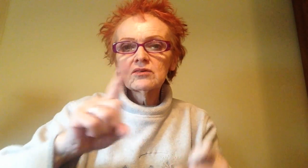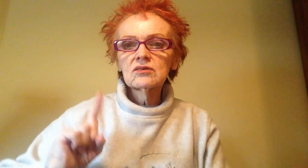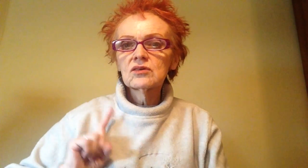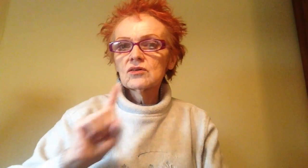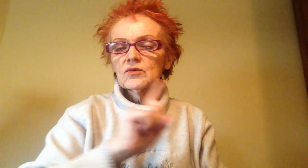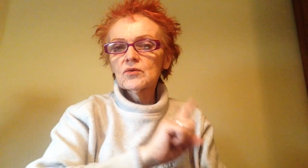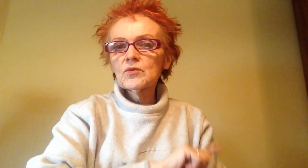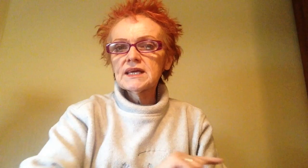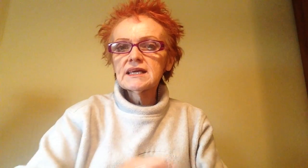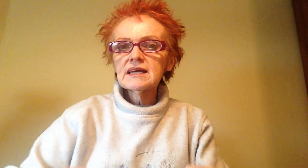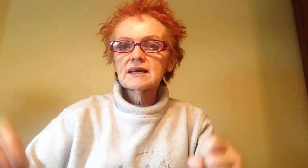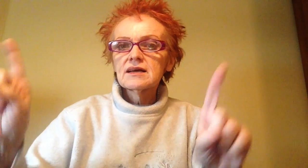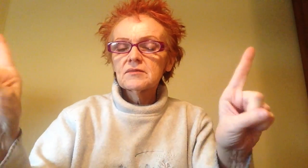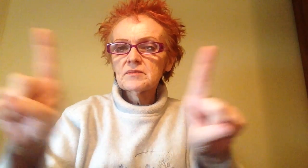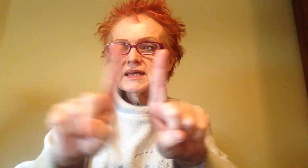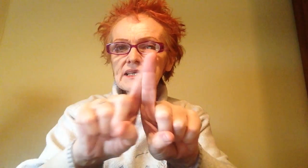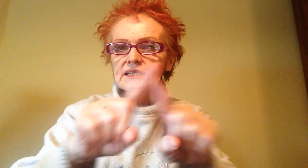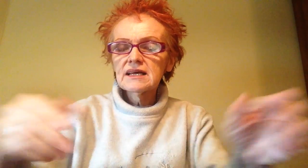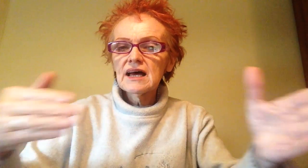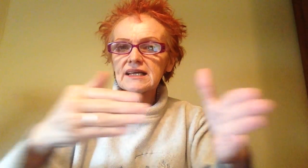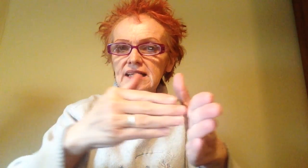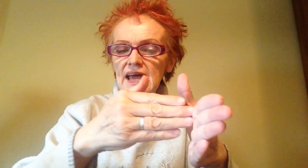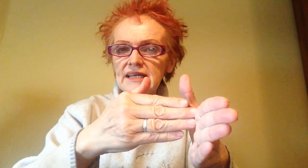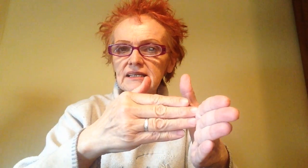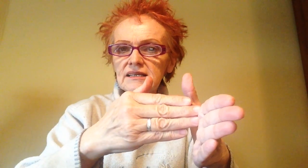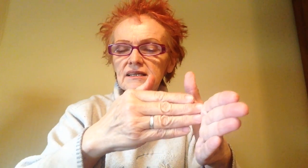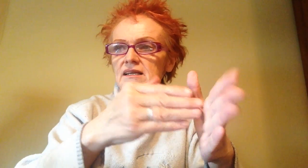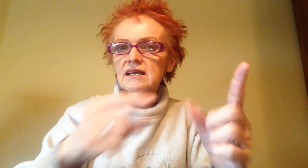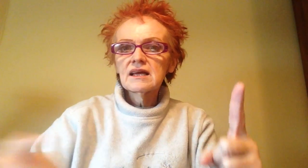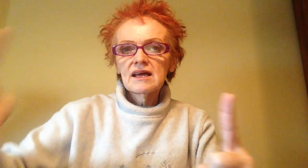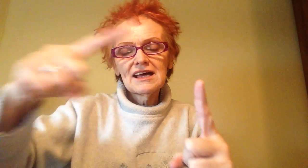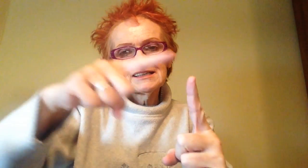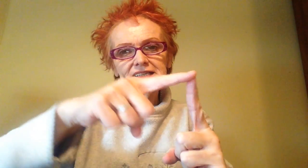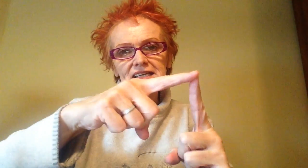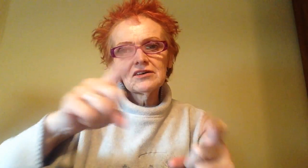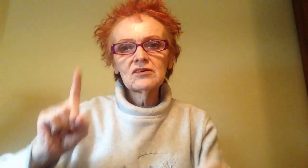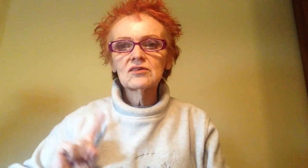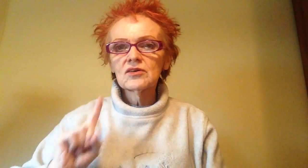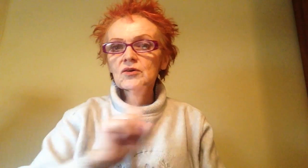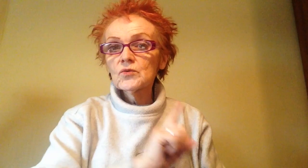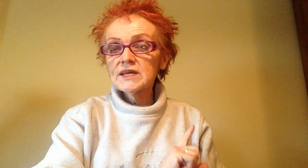Until we meet again, until